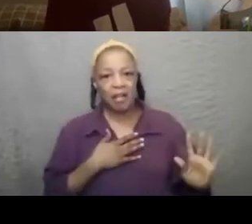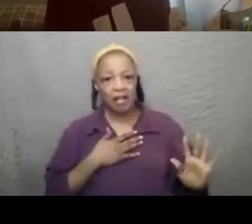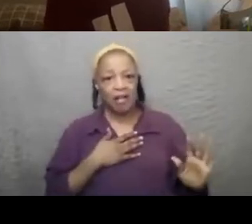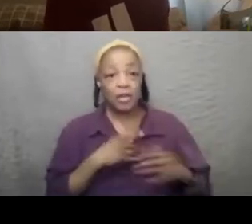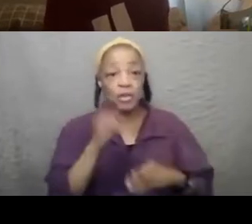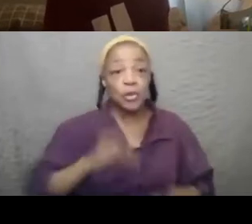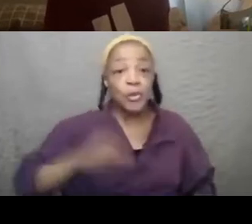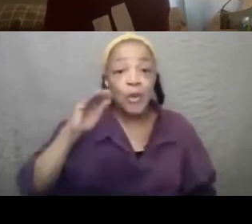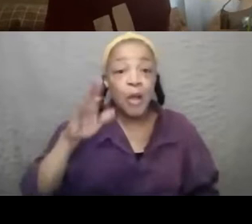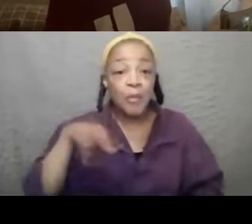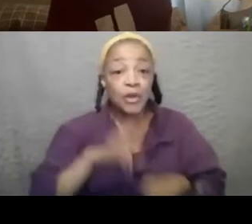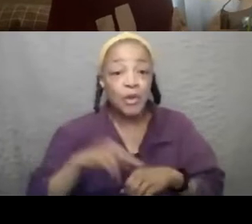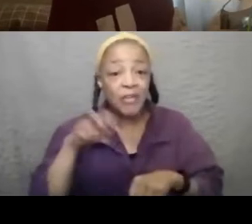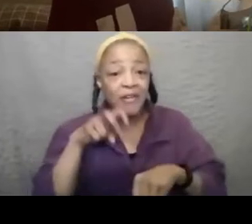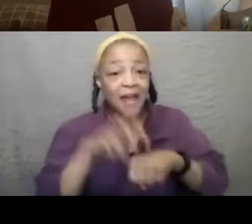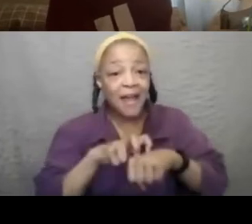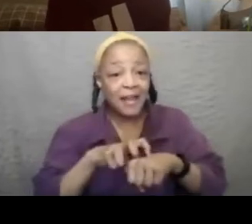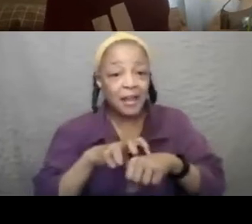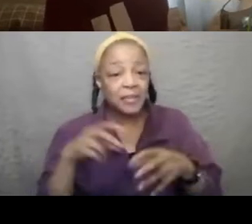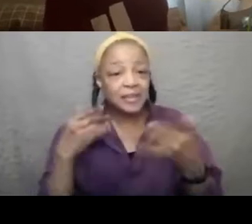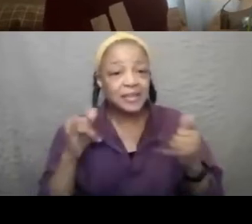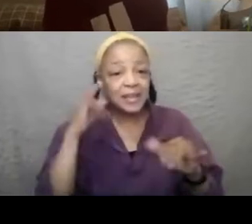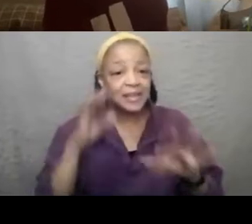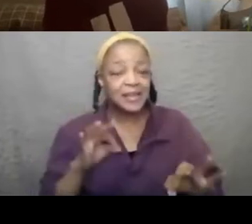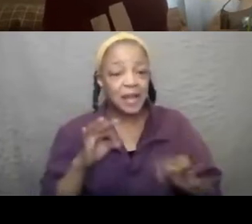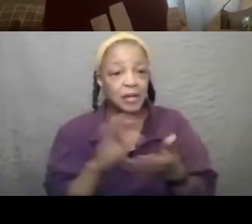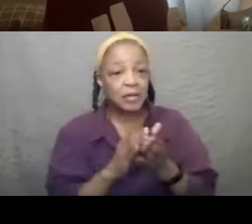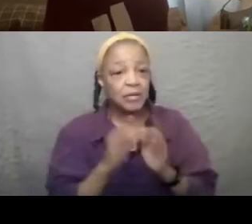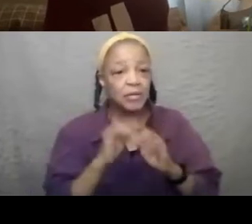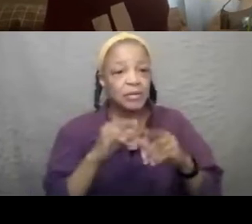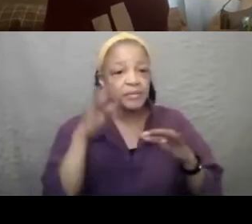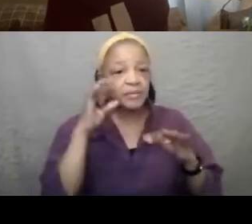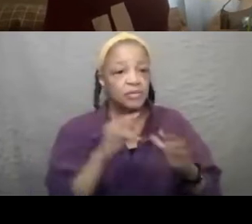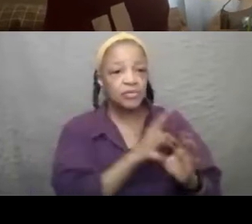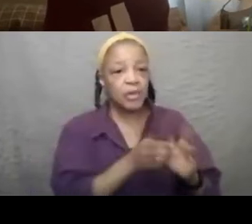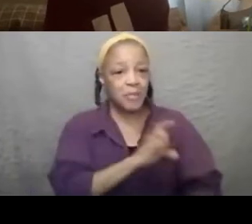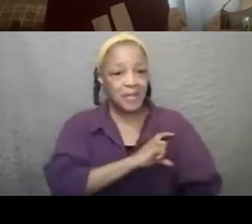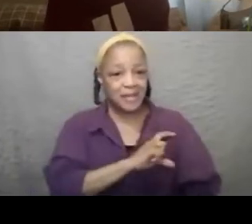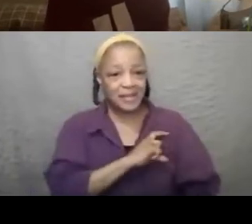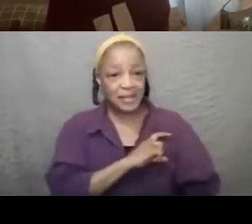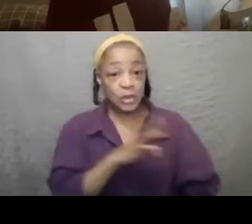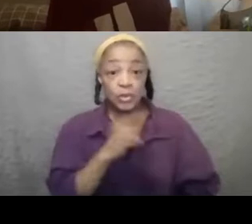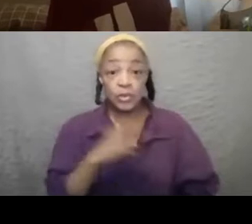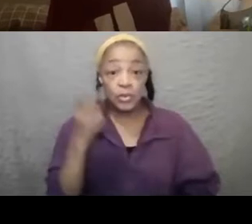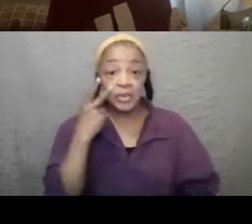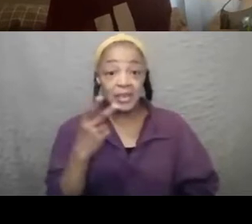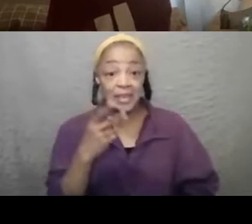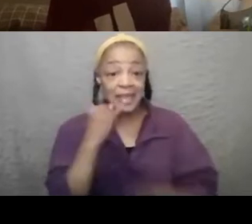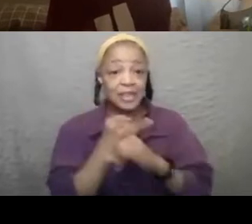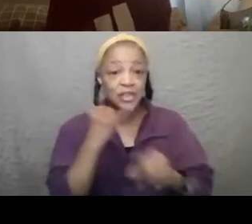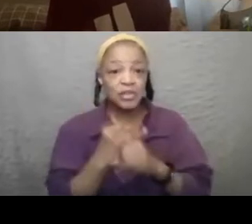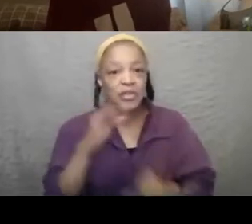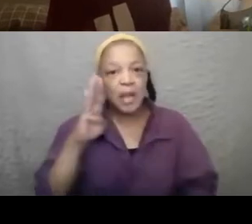during the Troubles, and you still chose to go into policing. Did you witness or experience institutional betrayal,